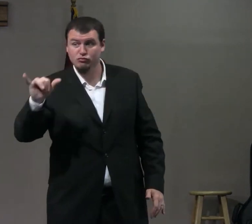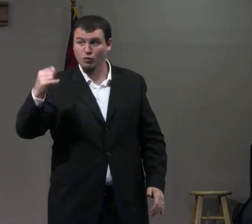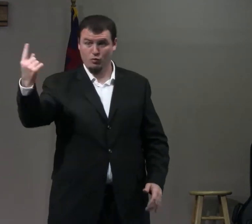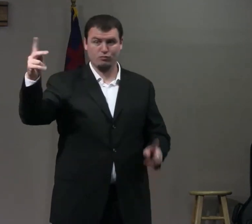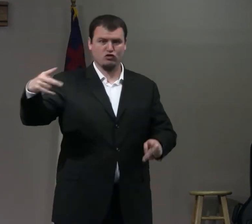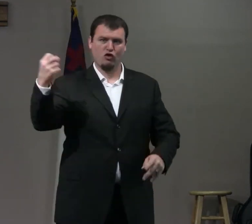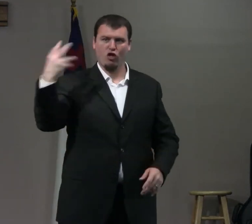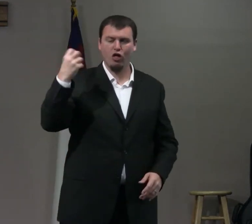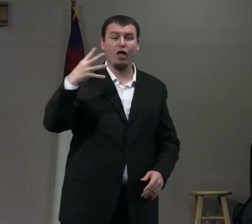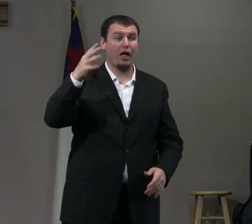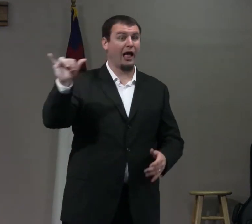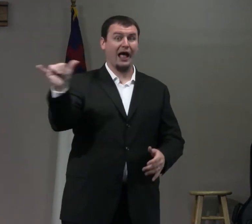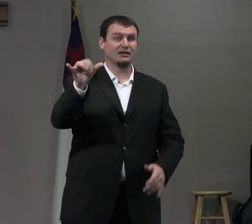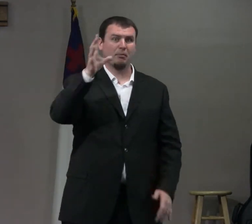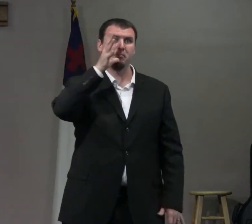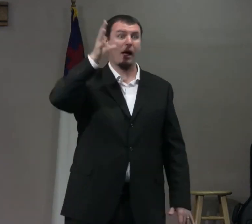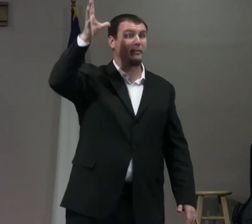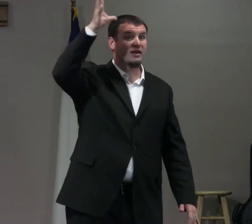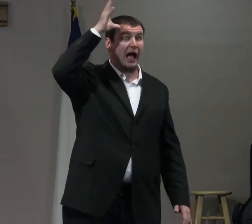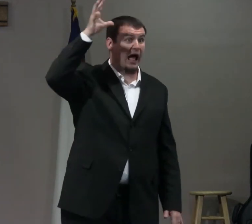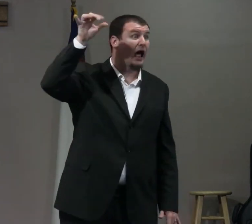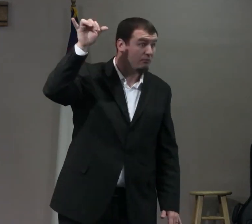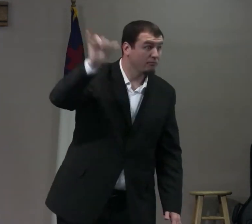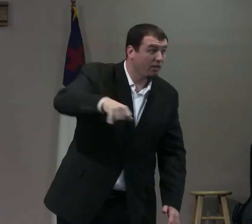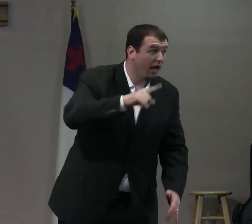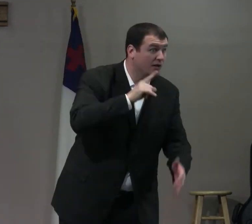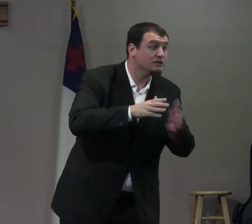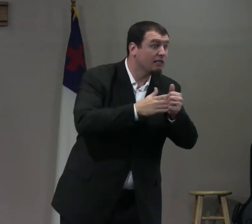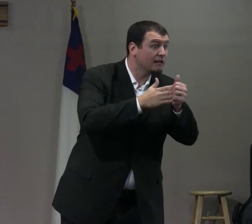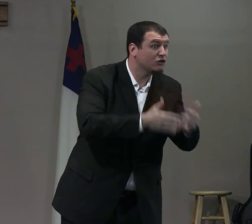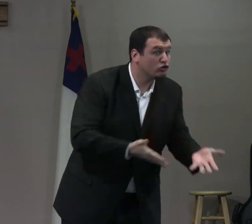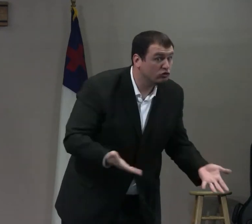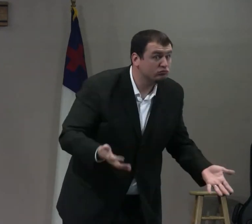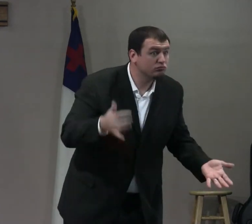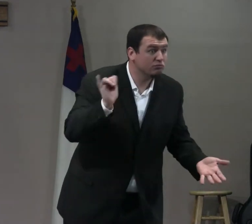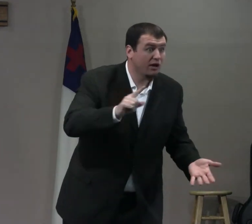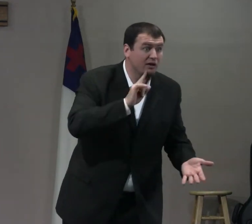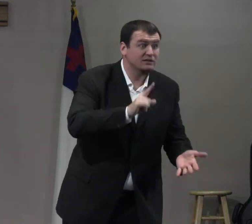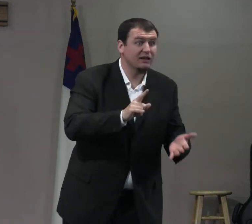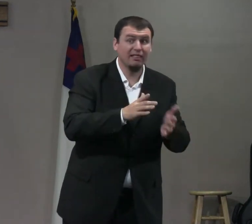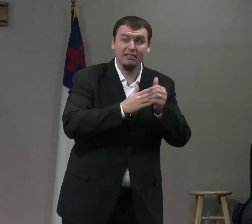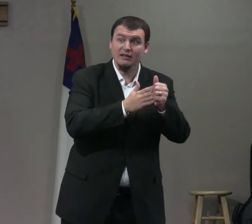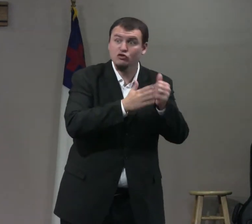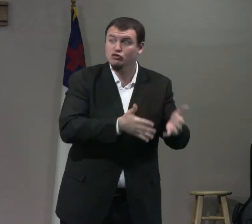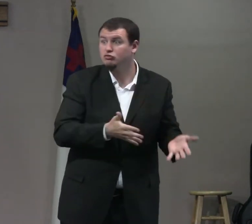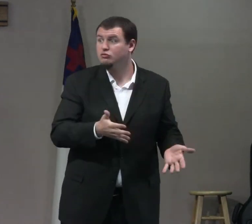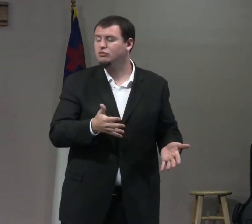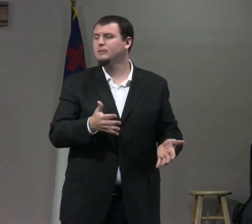I'm not going to be a leader. Well, someone just mentioned, even as a mom and dad, you're a leader in that position.